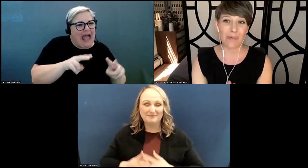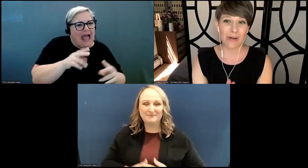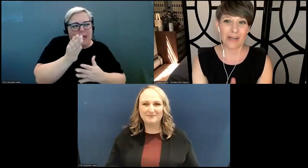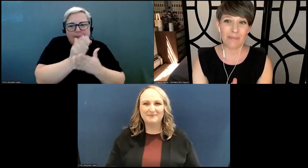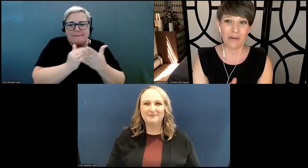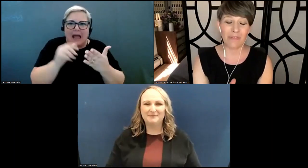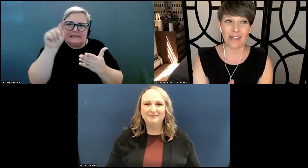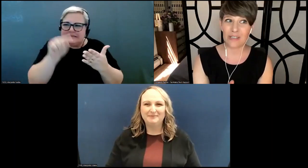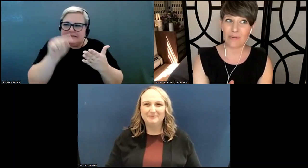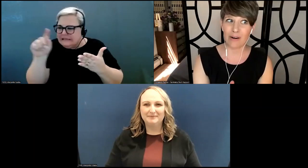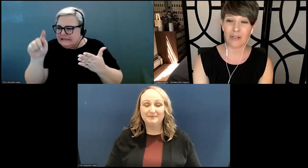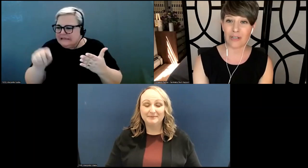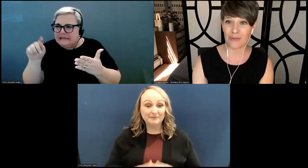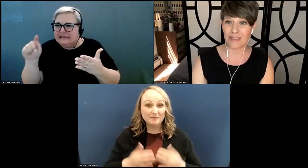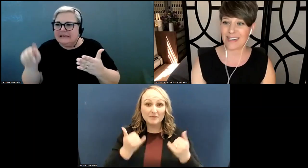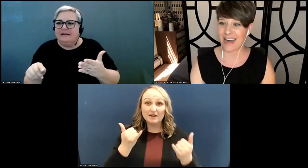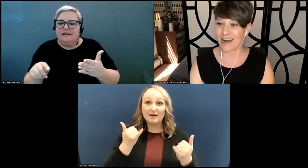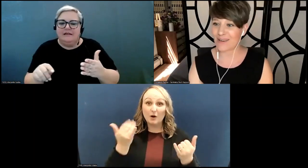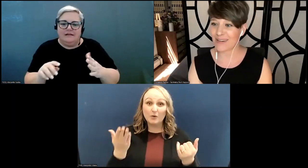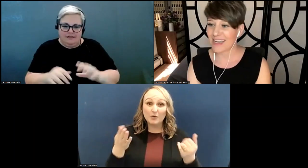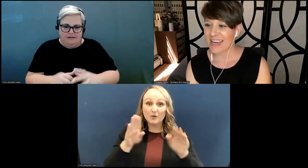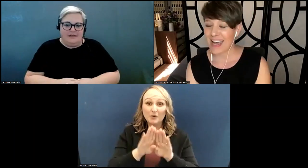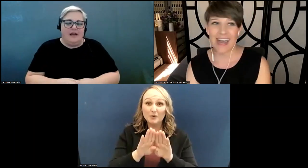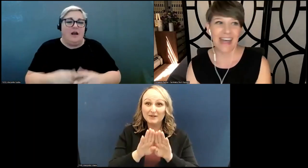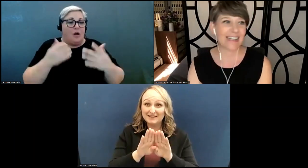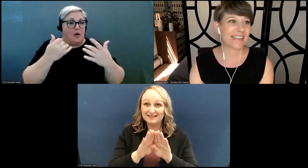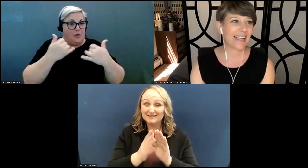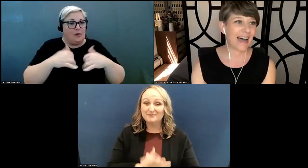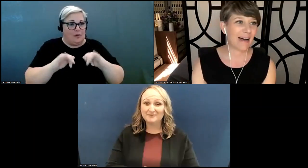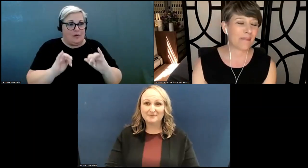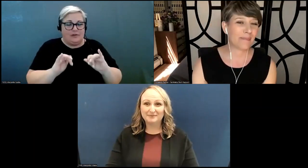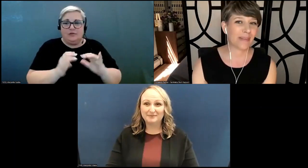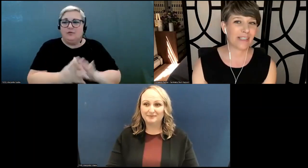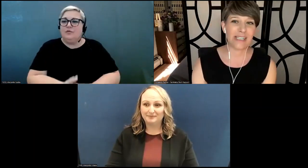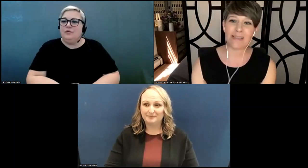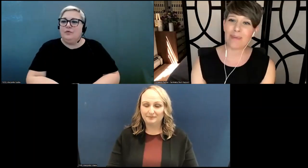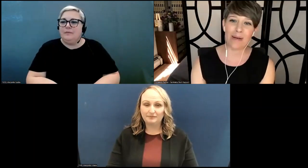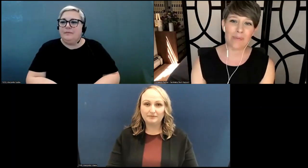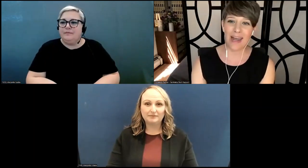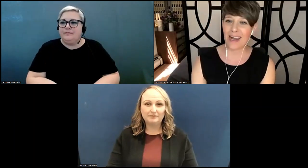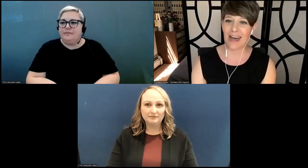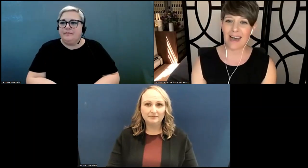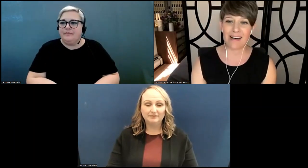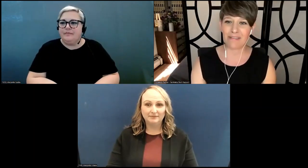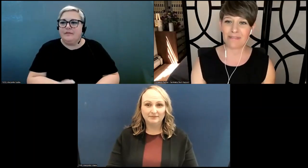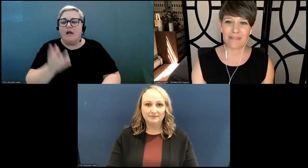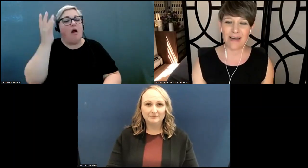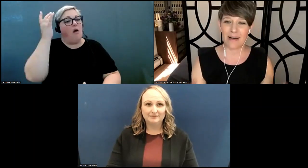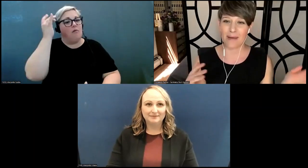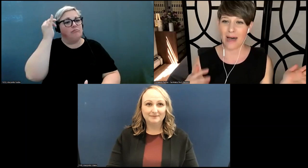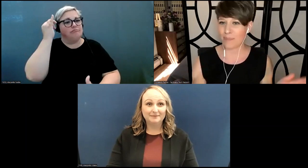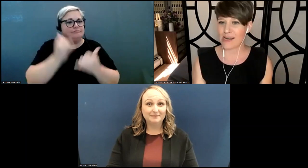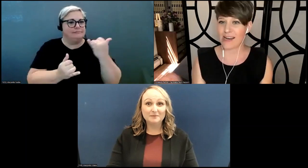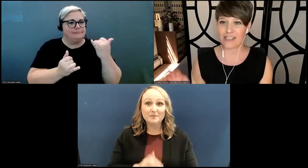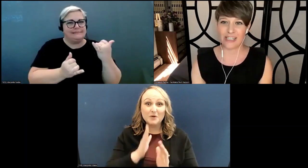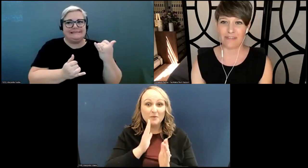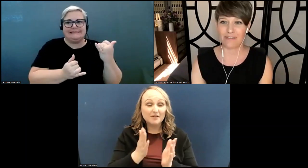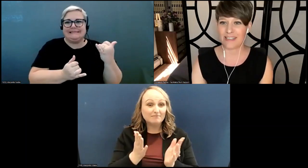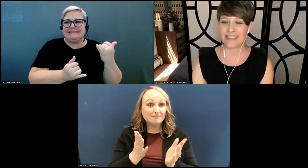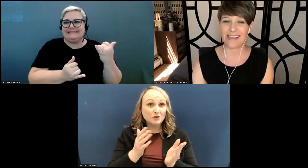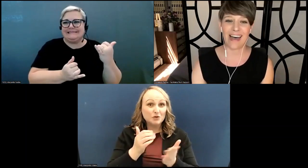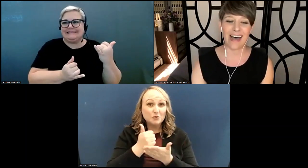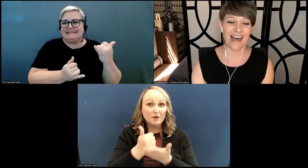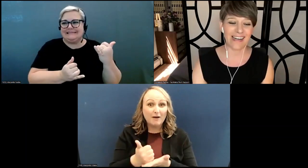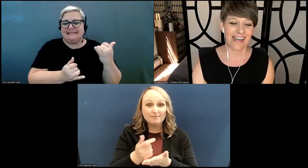I think we're going to move into our closing now. And just by way of helping us